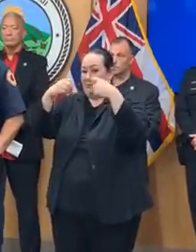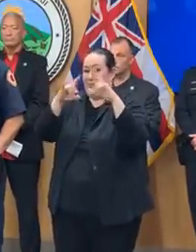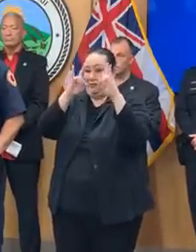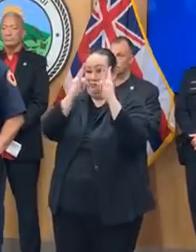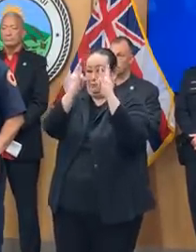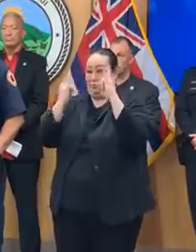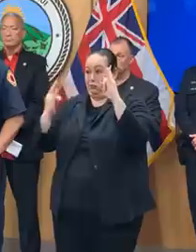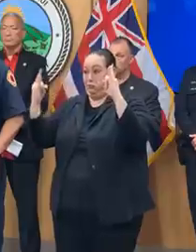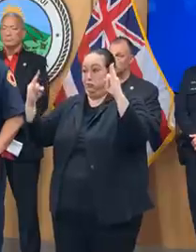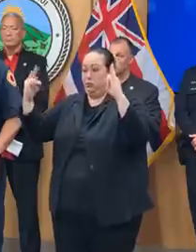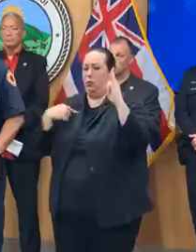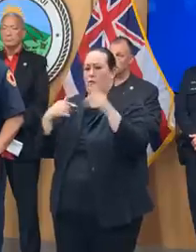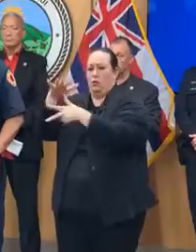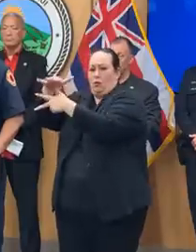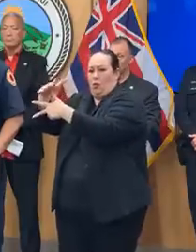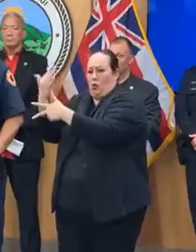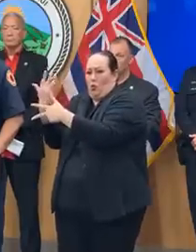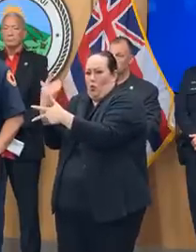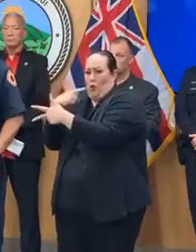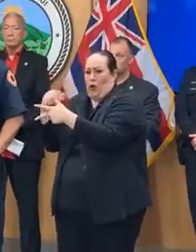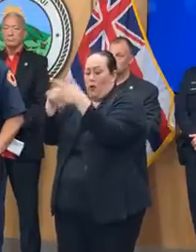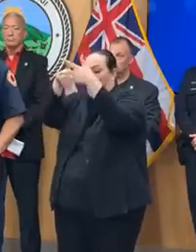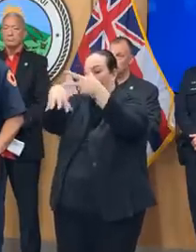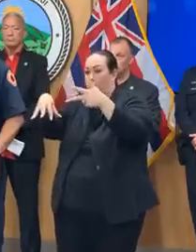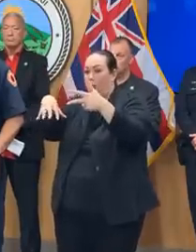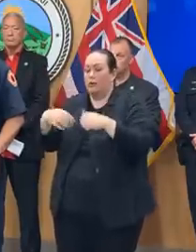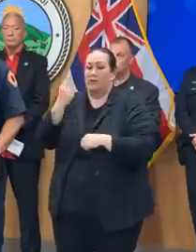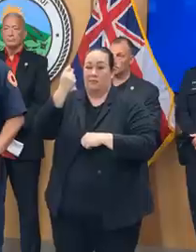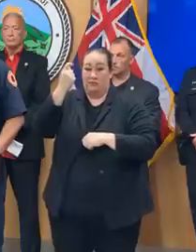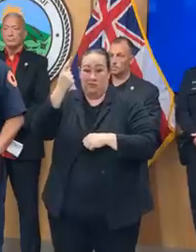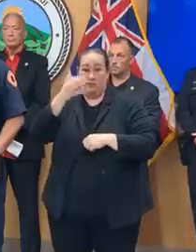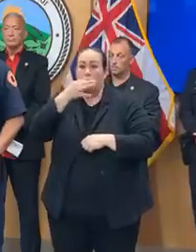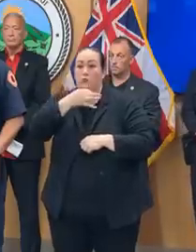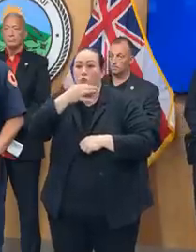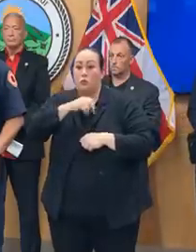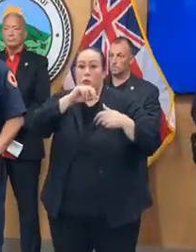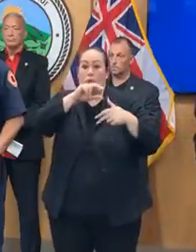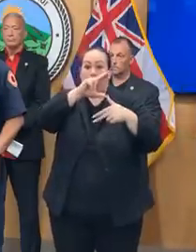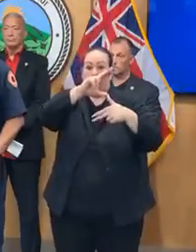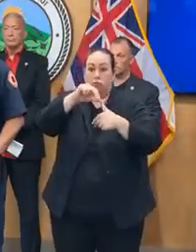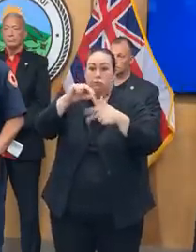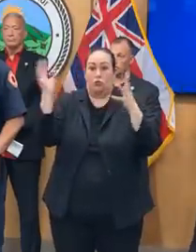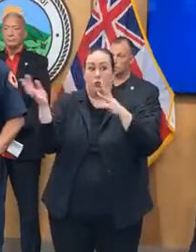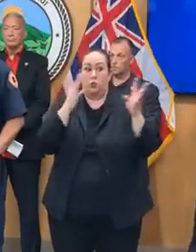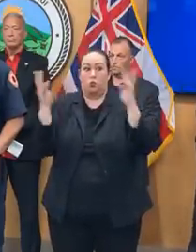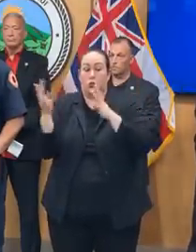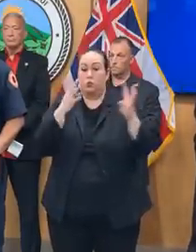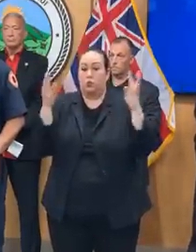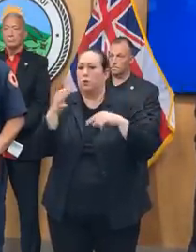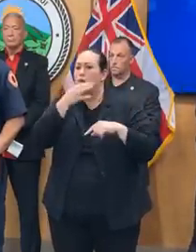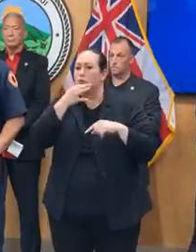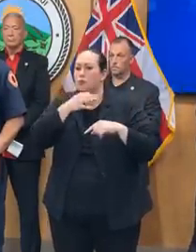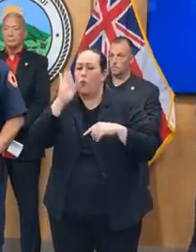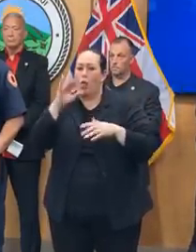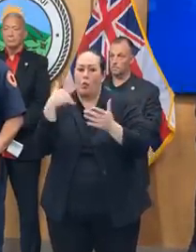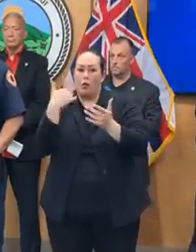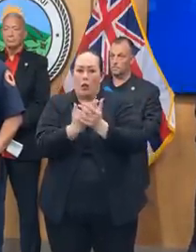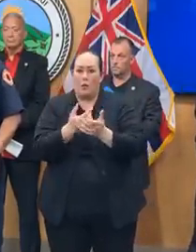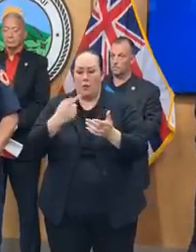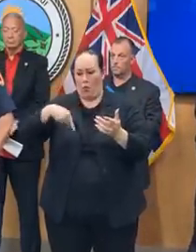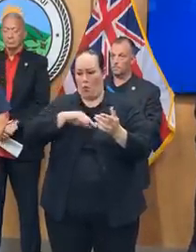to remain vigilant. As we know, weather's coming in and winds are up. We are on standby, we are at the ready, and if something should come, we're ready for